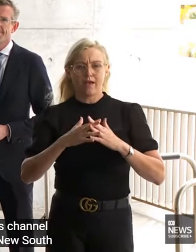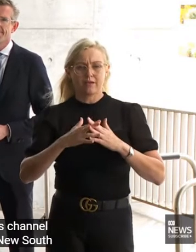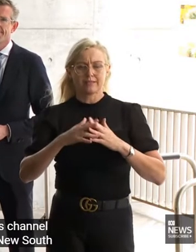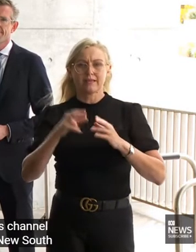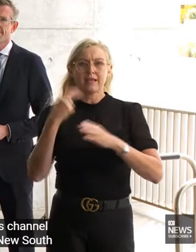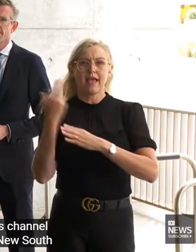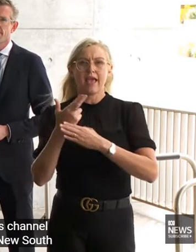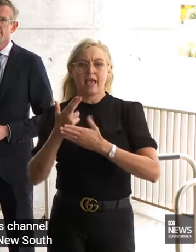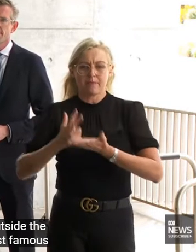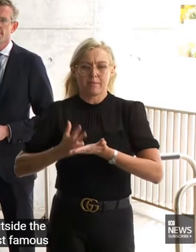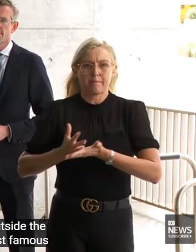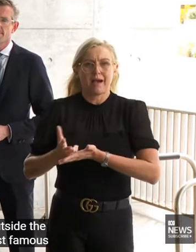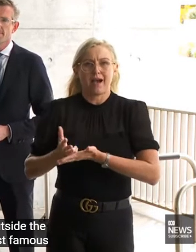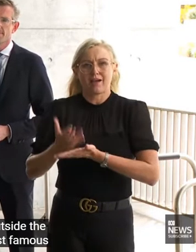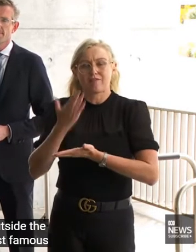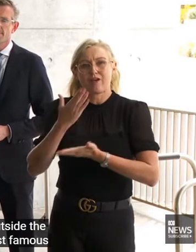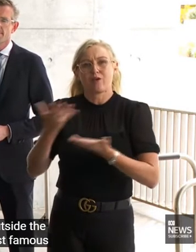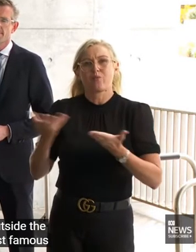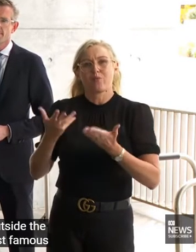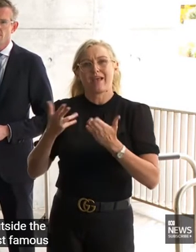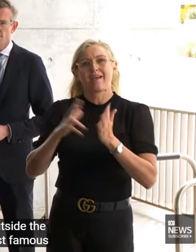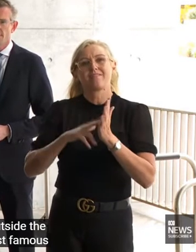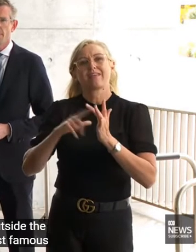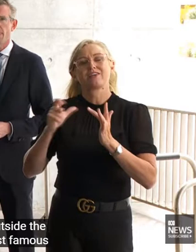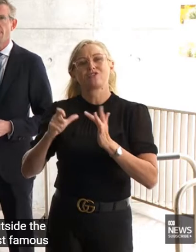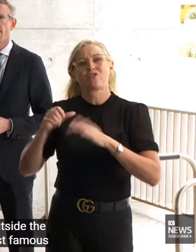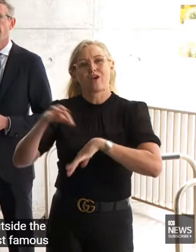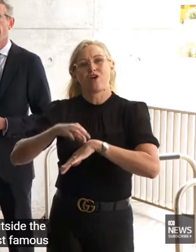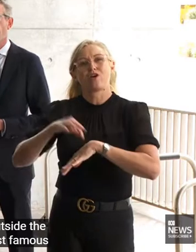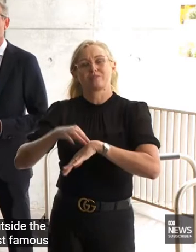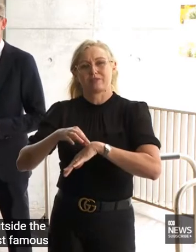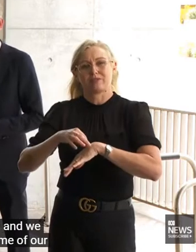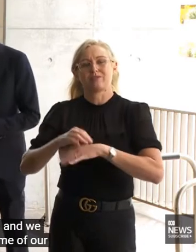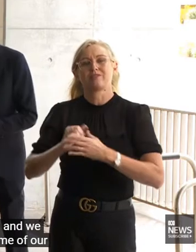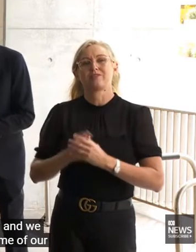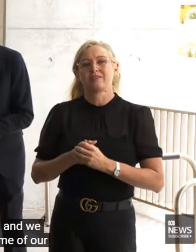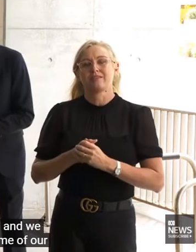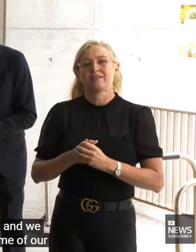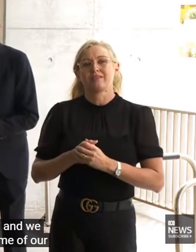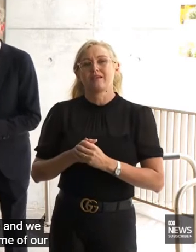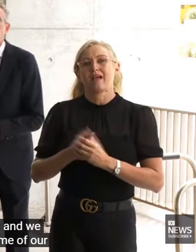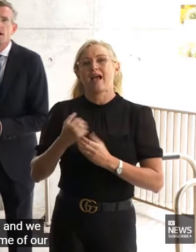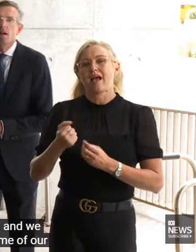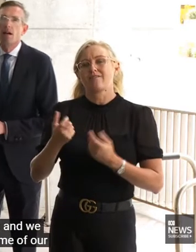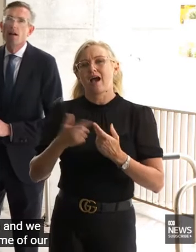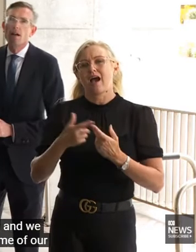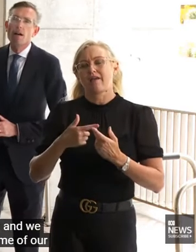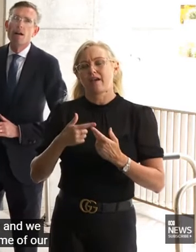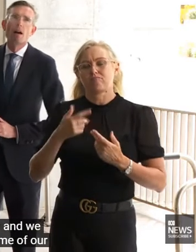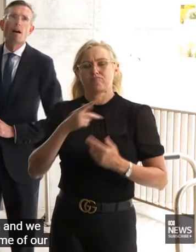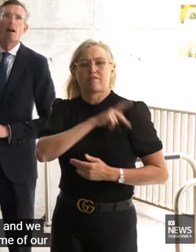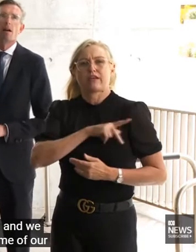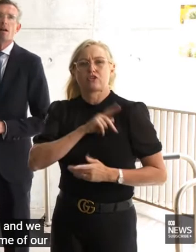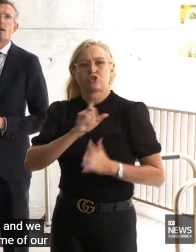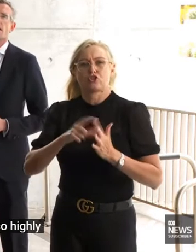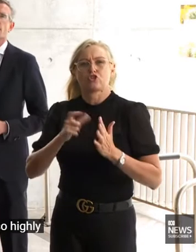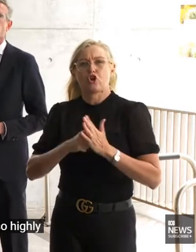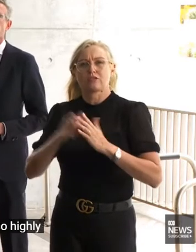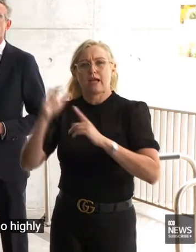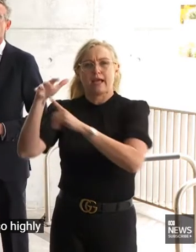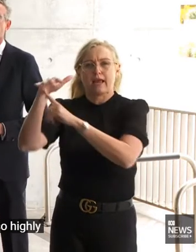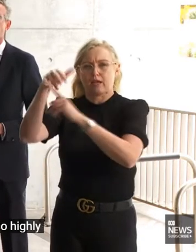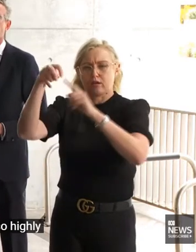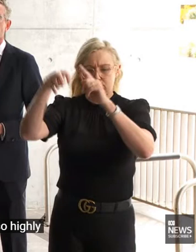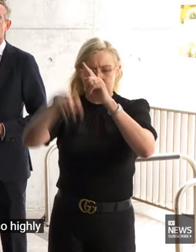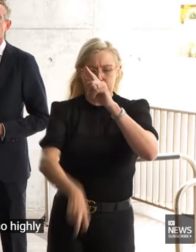most famous hospitals in Victoria, and we knew that we had some of our retrieval specialists, our highly qualified doctors that jump out of helicopters and